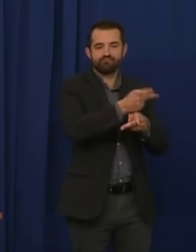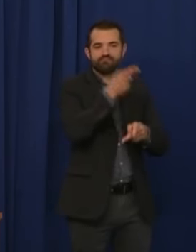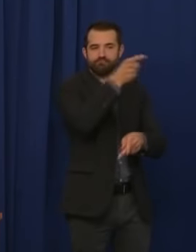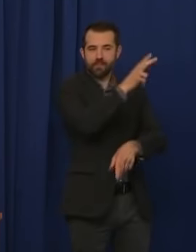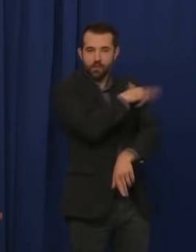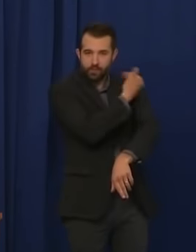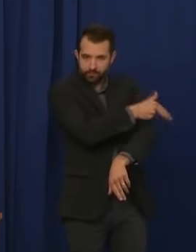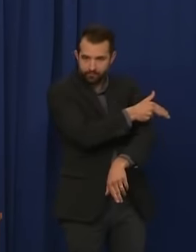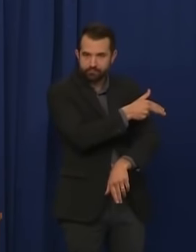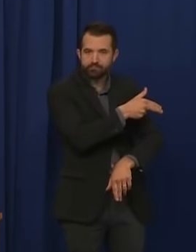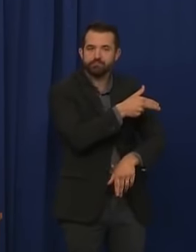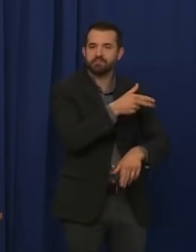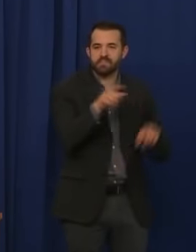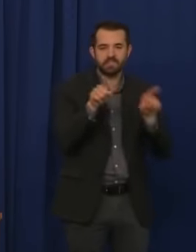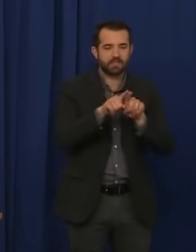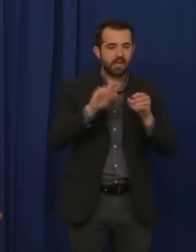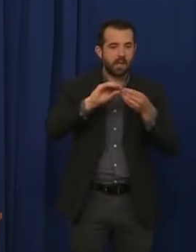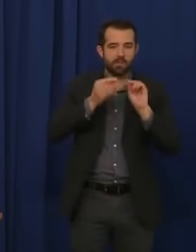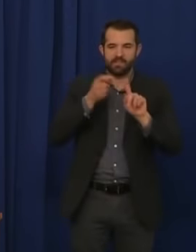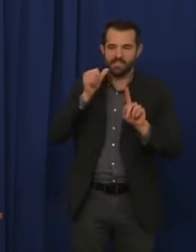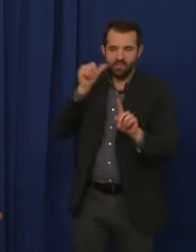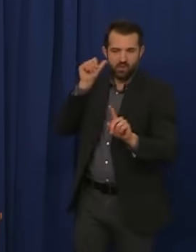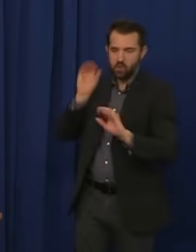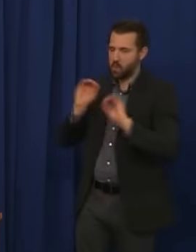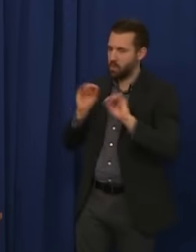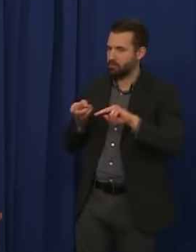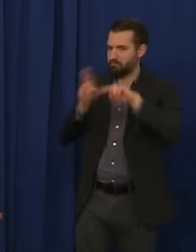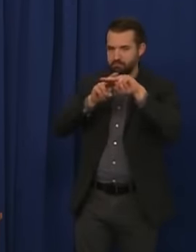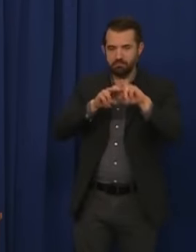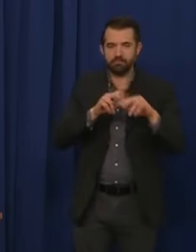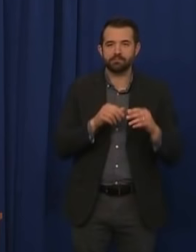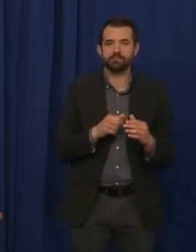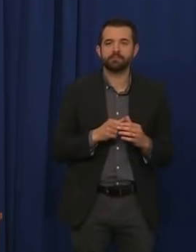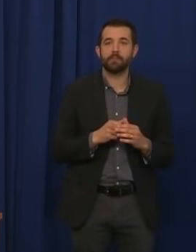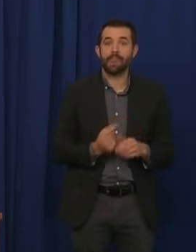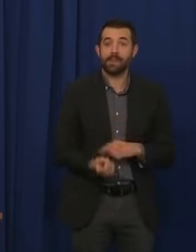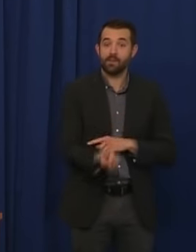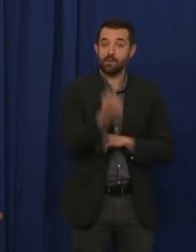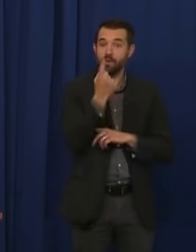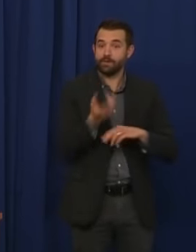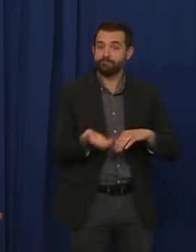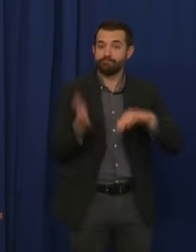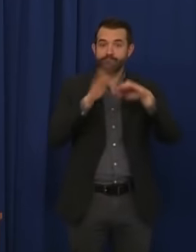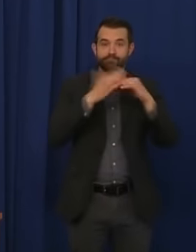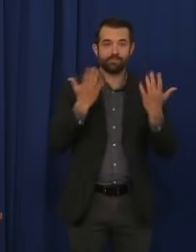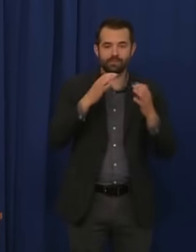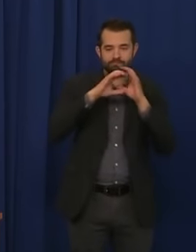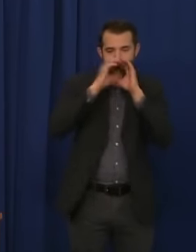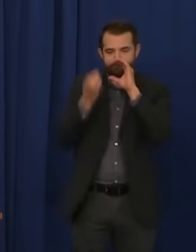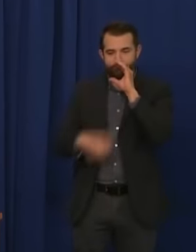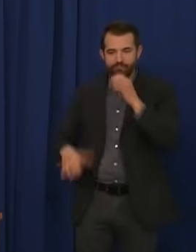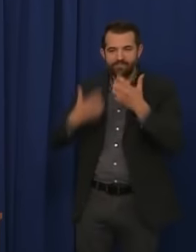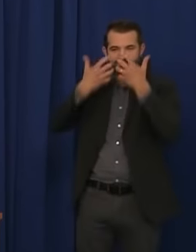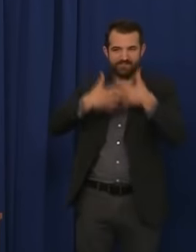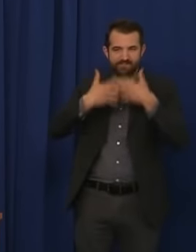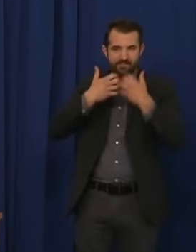as yesterday, and 1 additional individual is now on a ventilator, bringing that total to